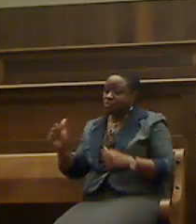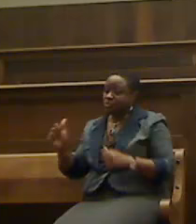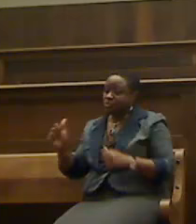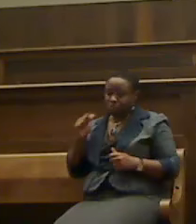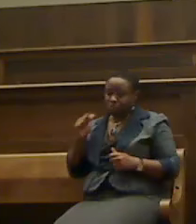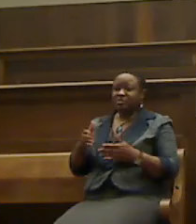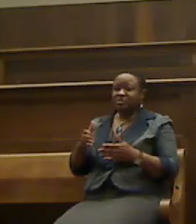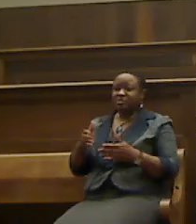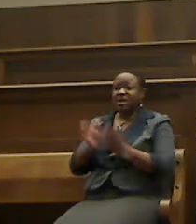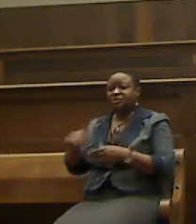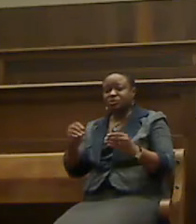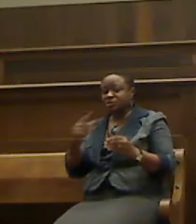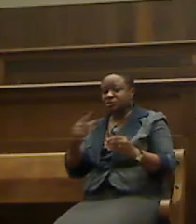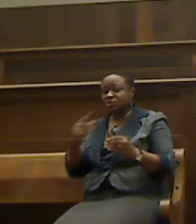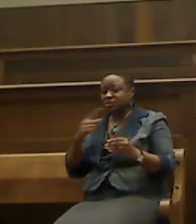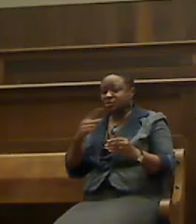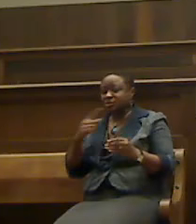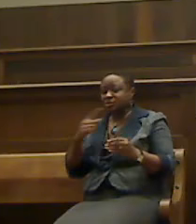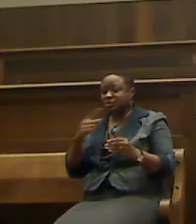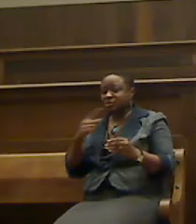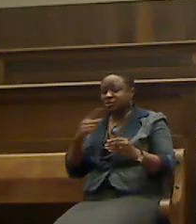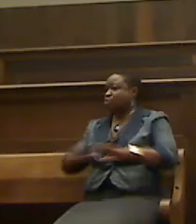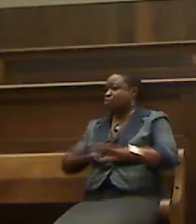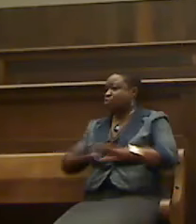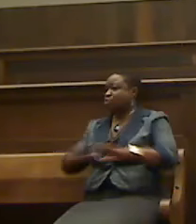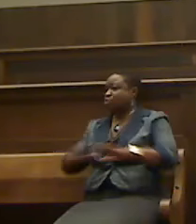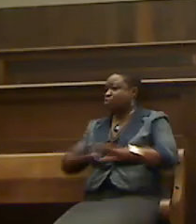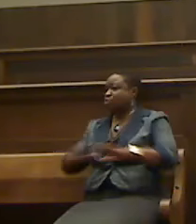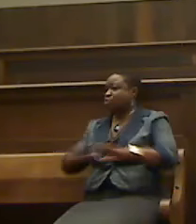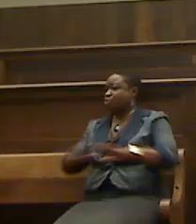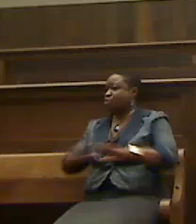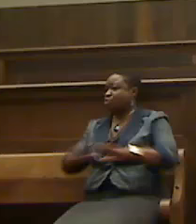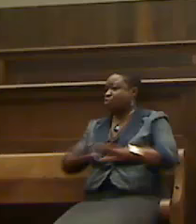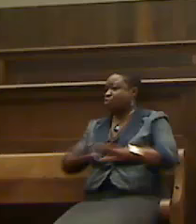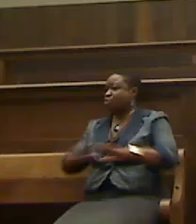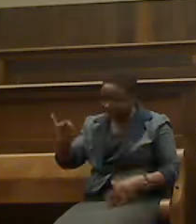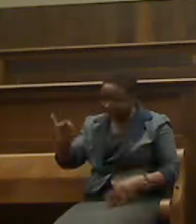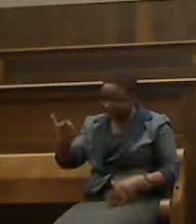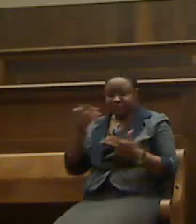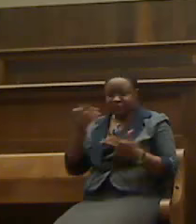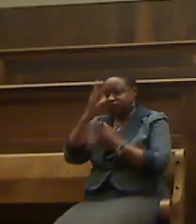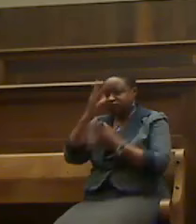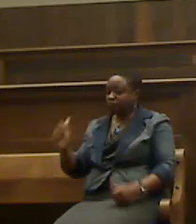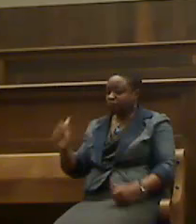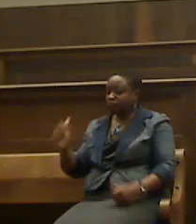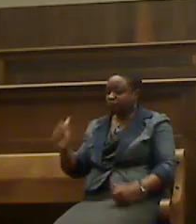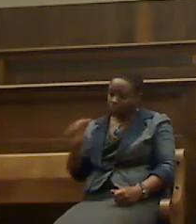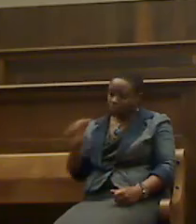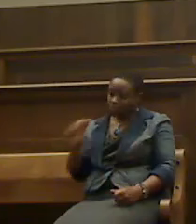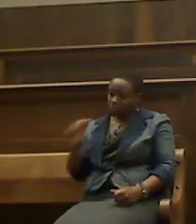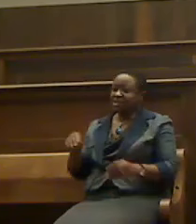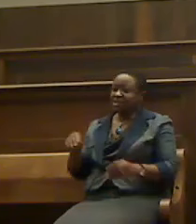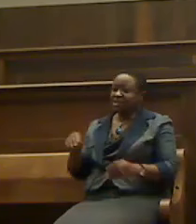And Aldi and Trader Joe's and Whole Foods have come forth publicly saying they won't sell GM salmon. We know of